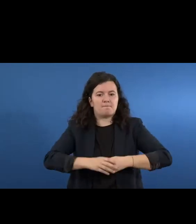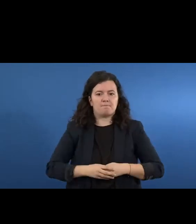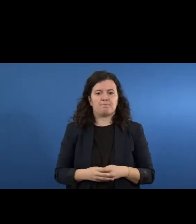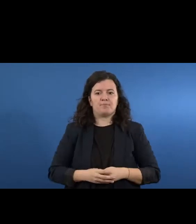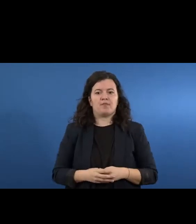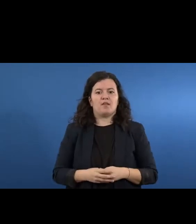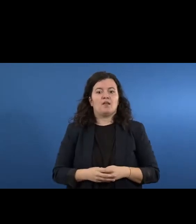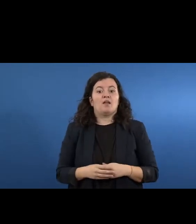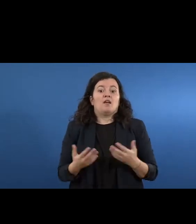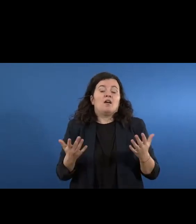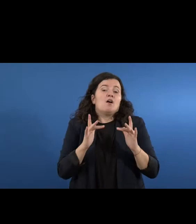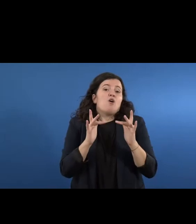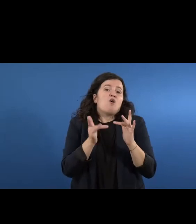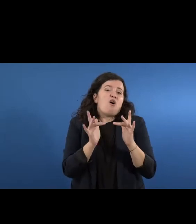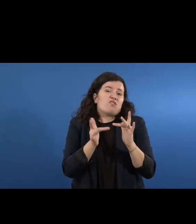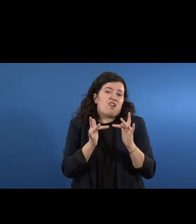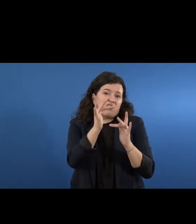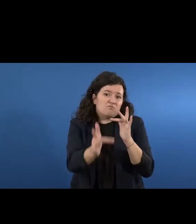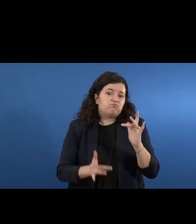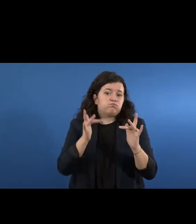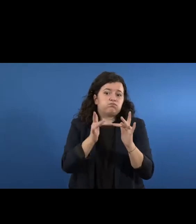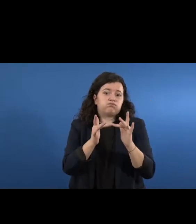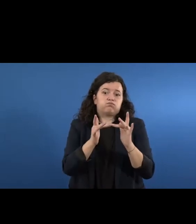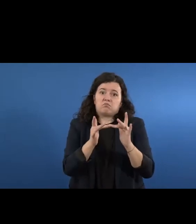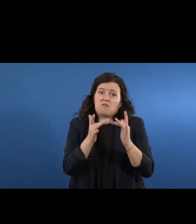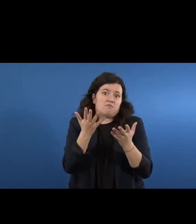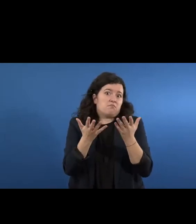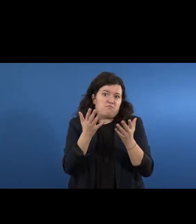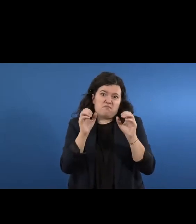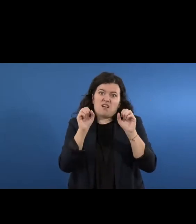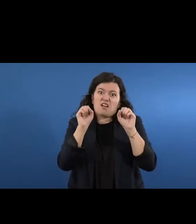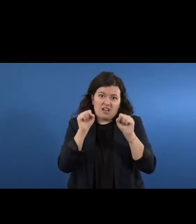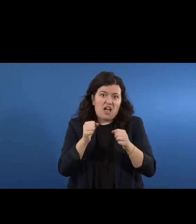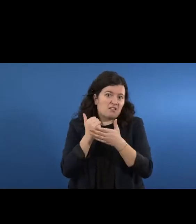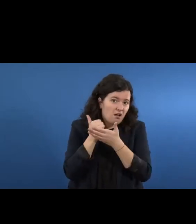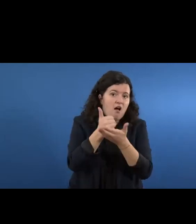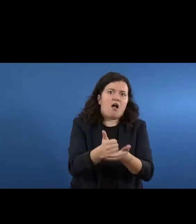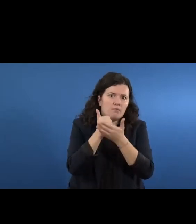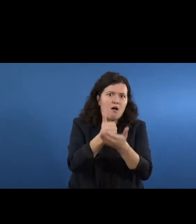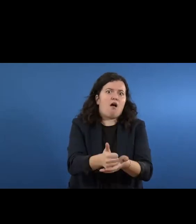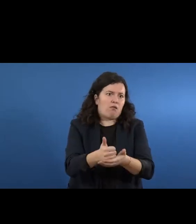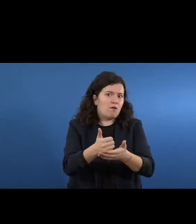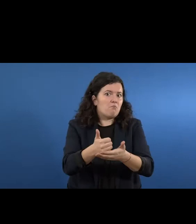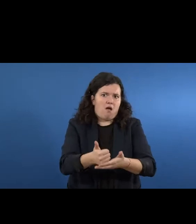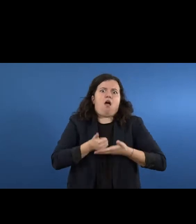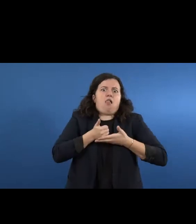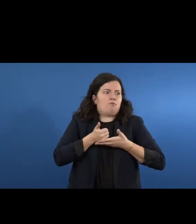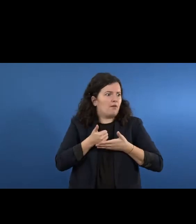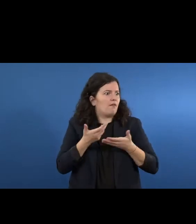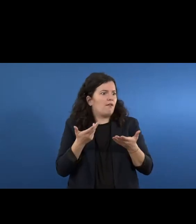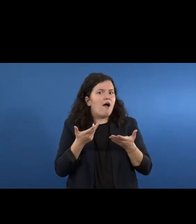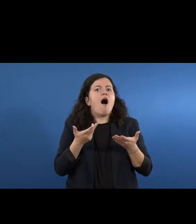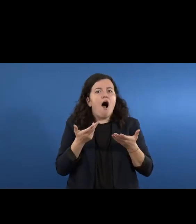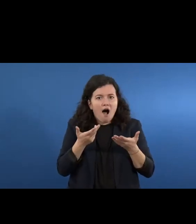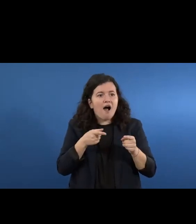online technologies can definitely assist, and Neil told us a lot about this, in supporting trainees